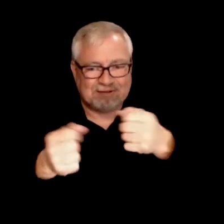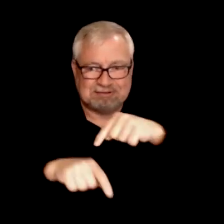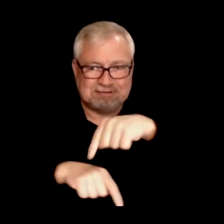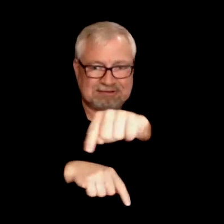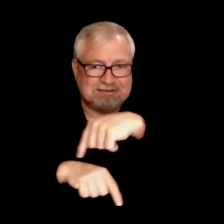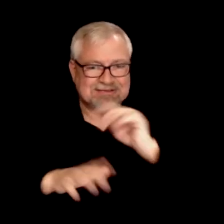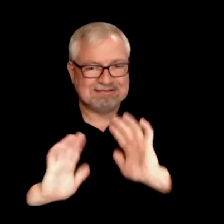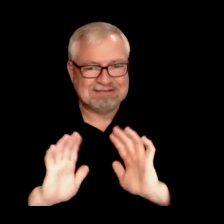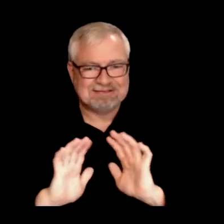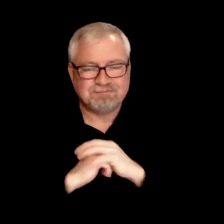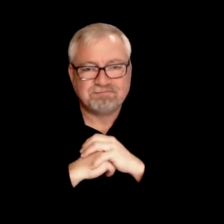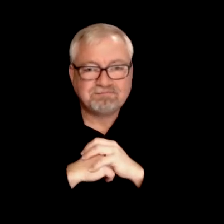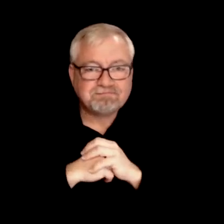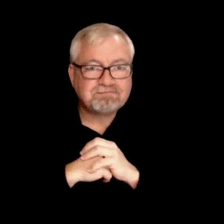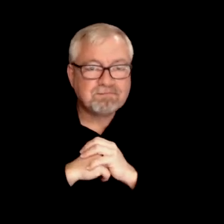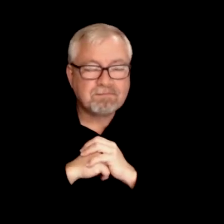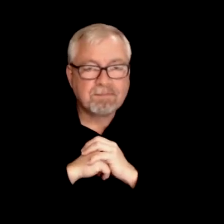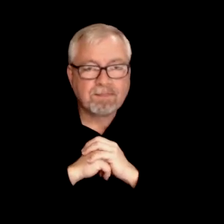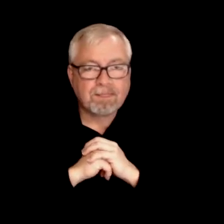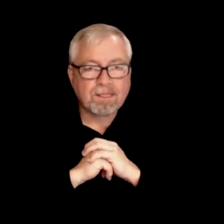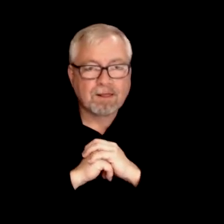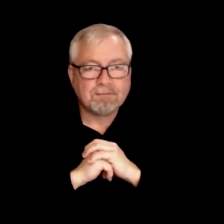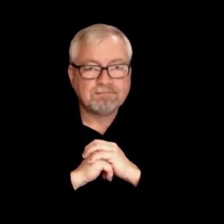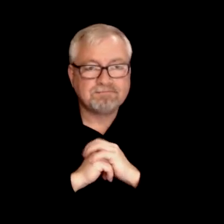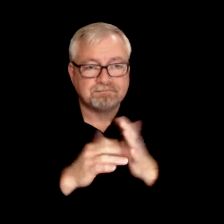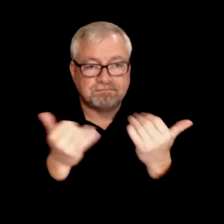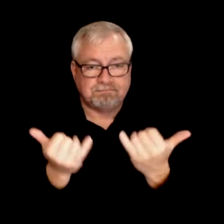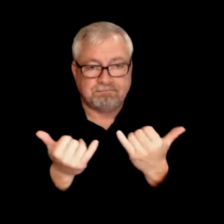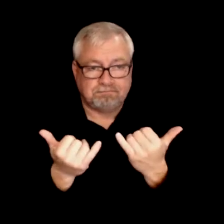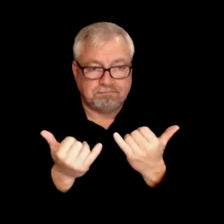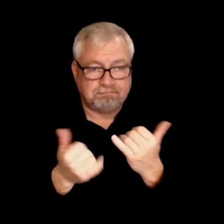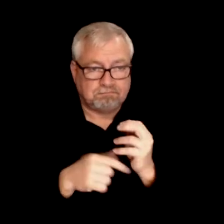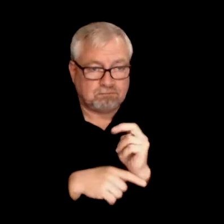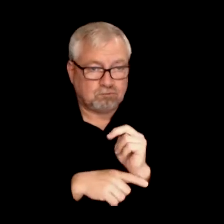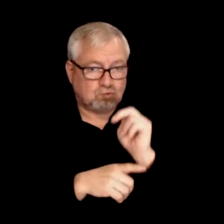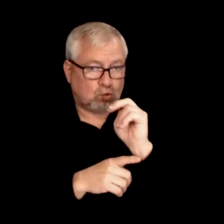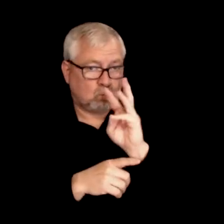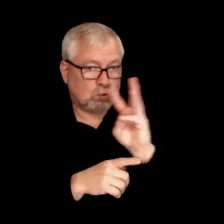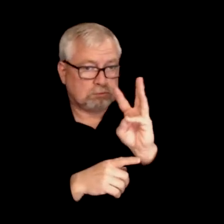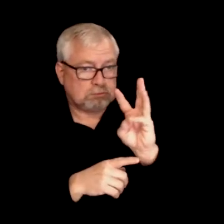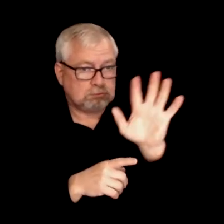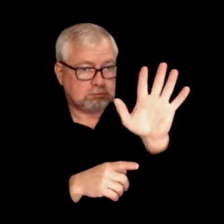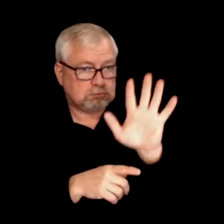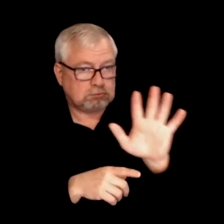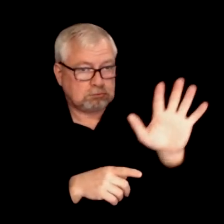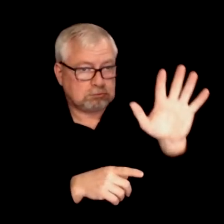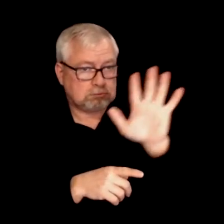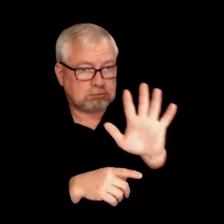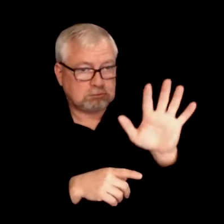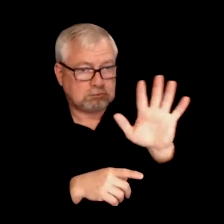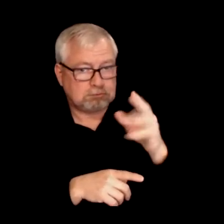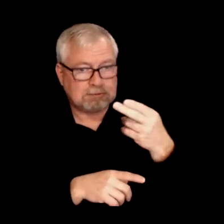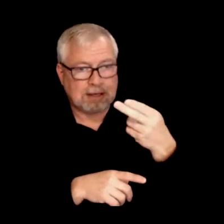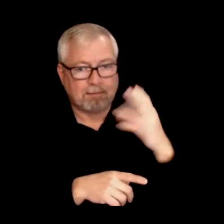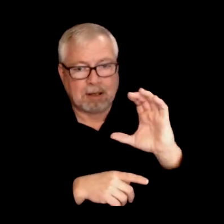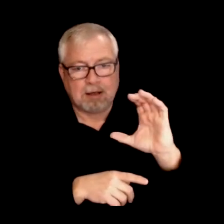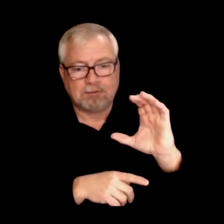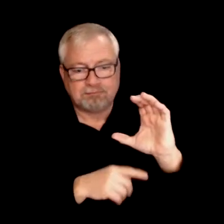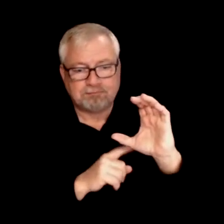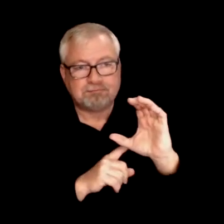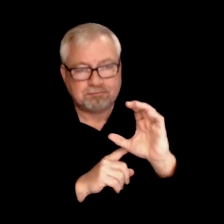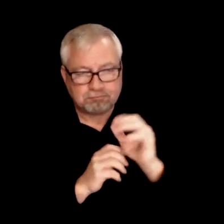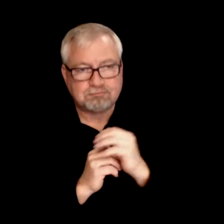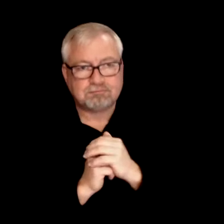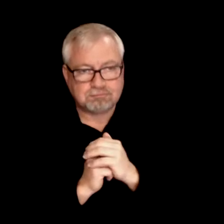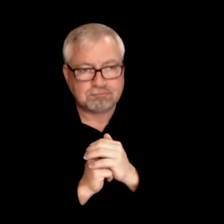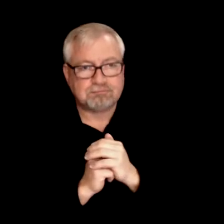Minnesota, including now again parts of northwestern Hennepin County and Wright County. Hennepin County Emergency Management